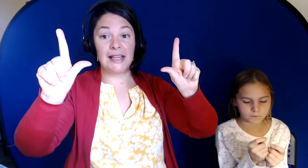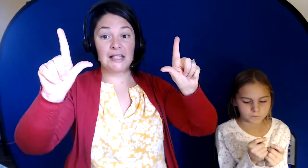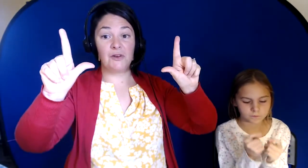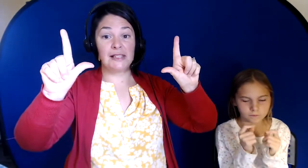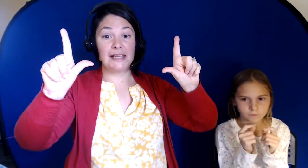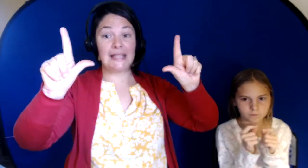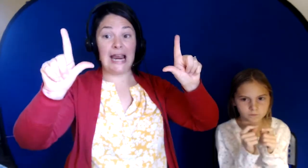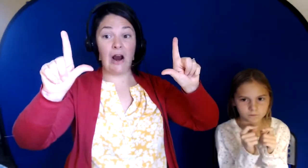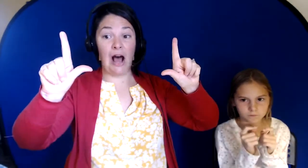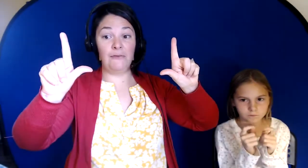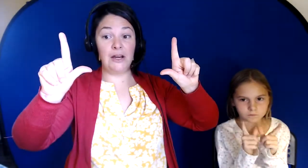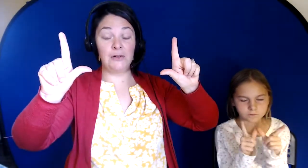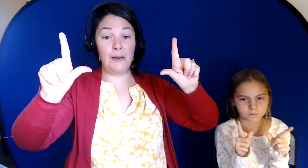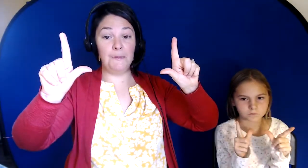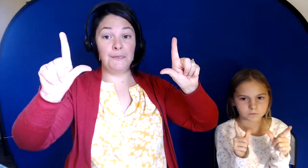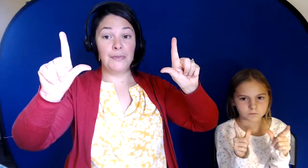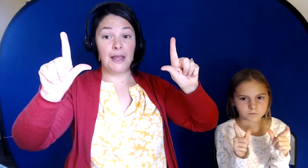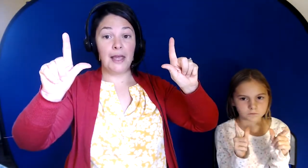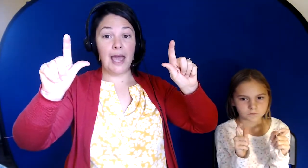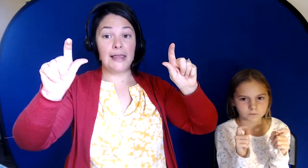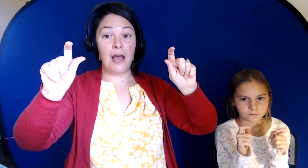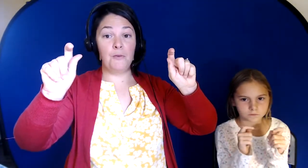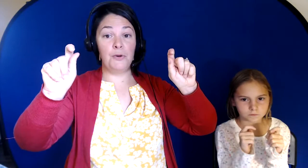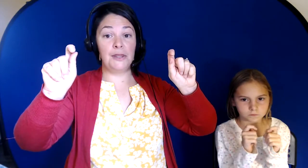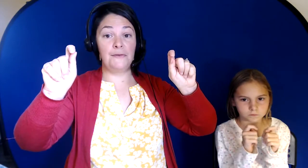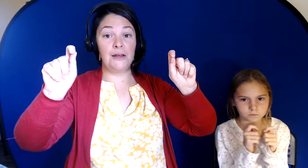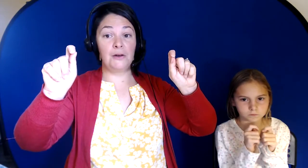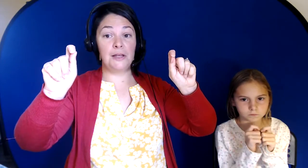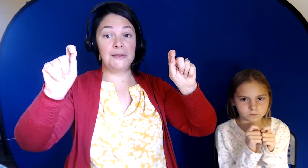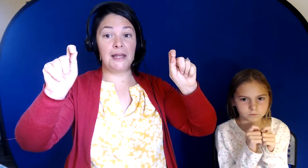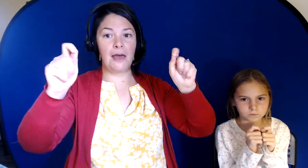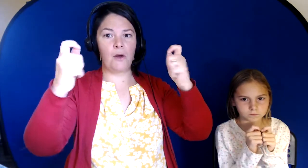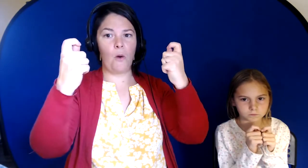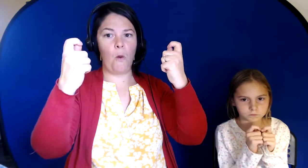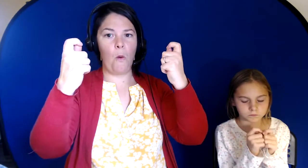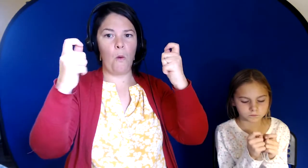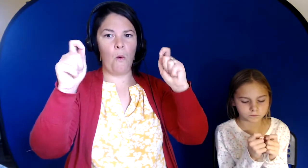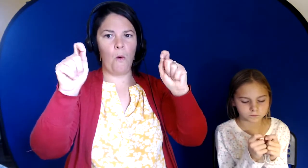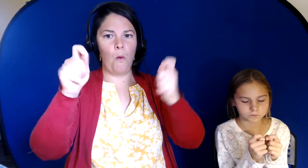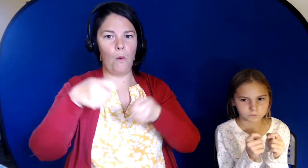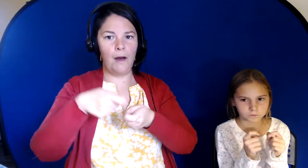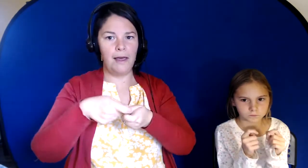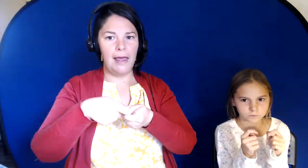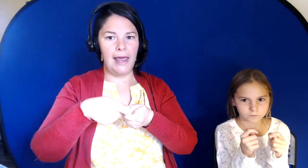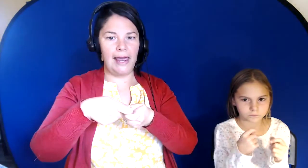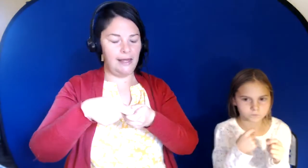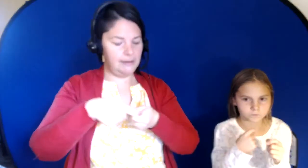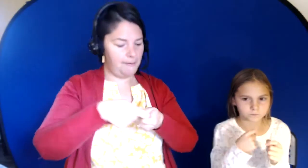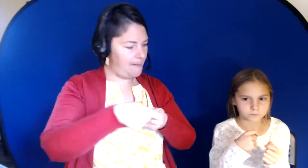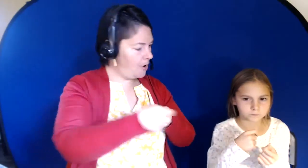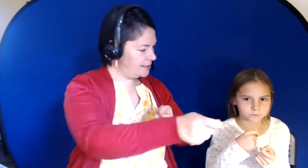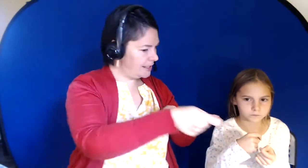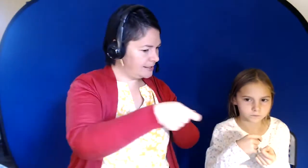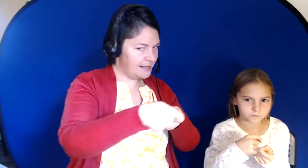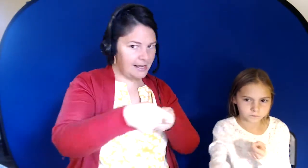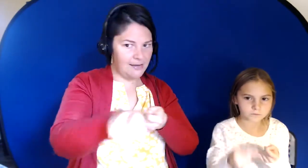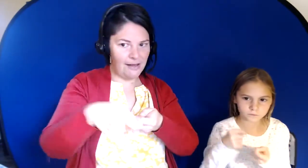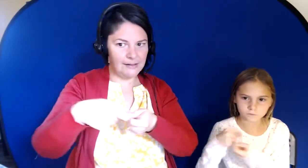first. Let's take our L fingers up and now put the fingertips together. Ooh. And my boss hand is going to give out some